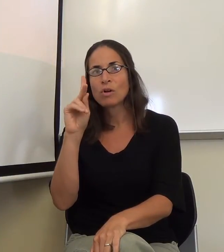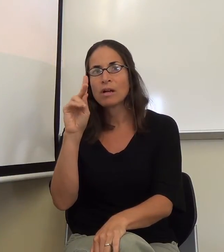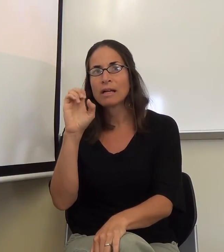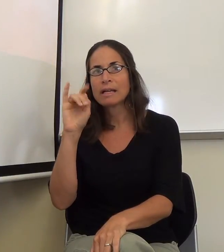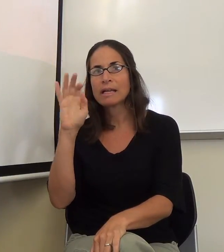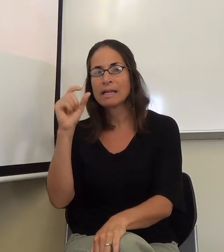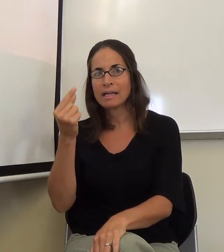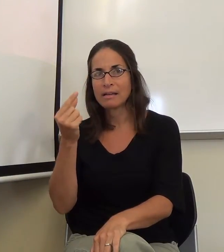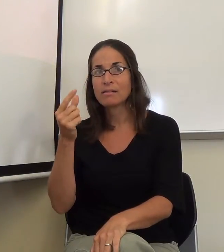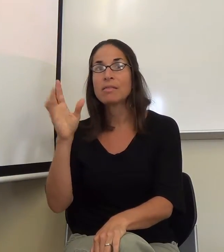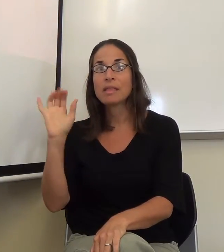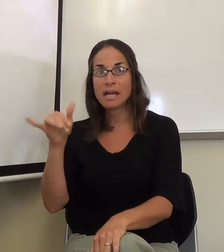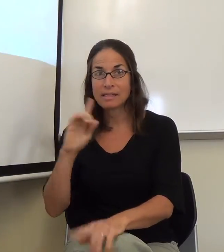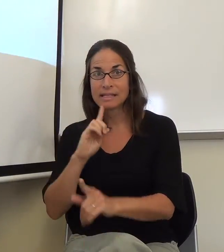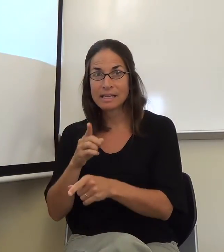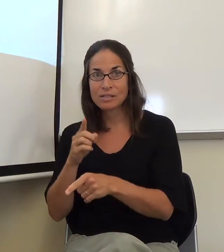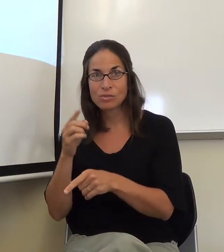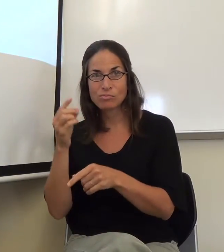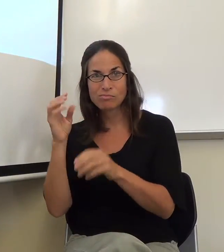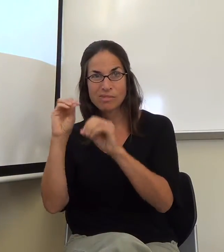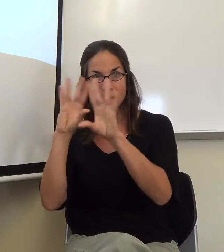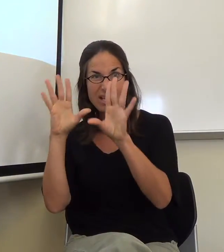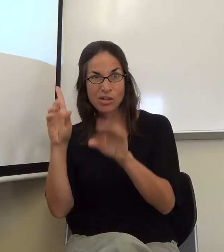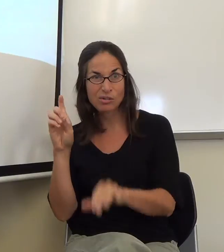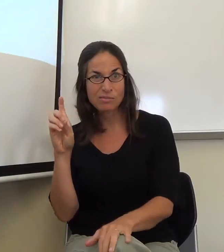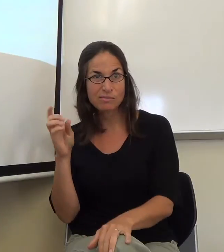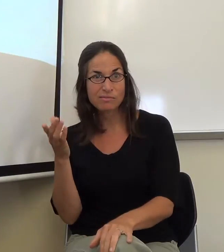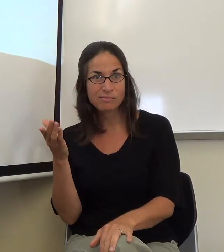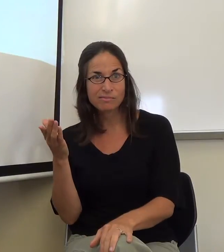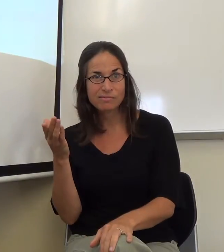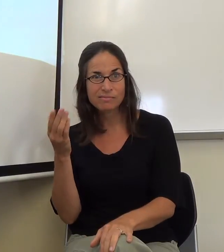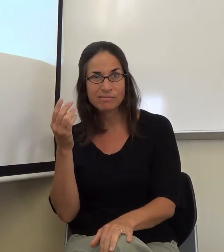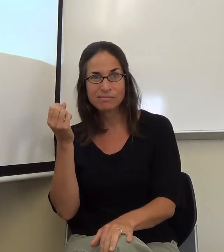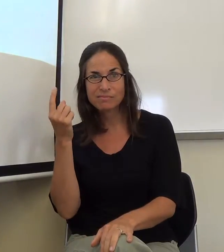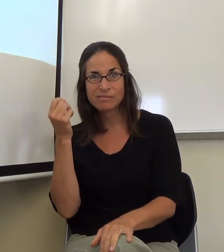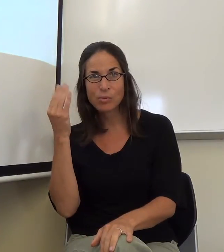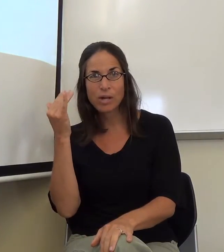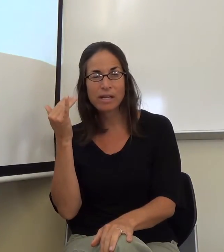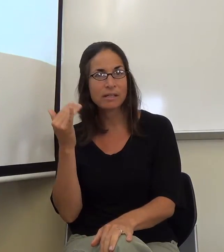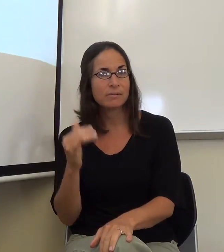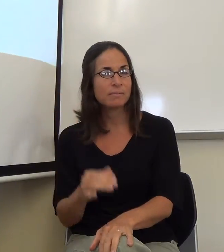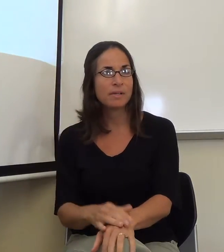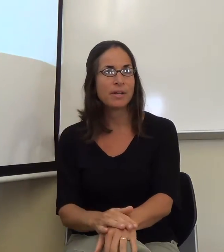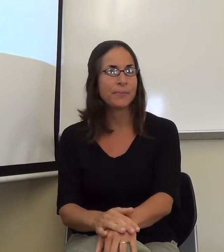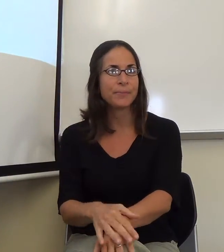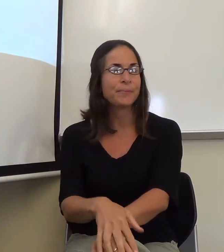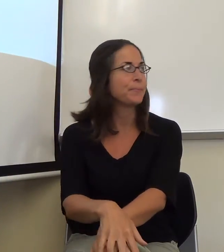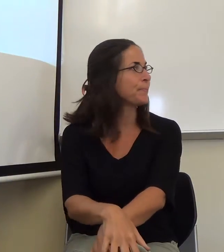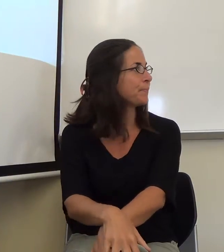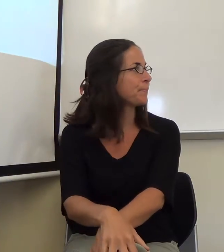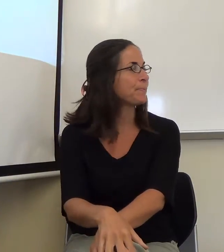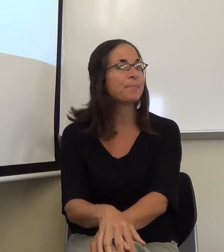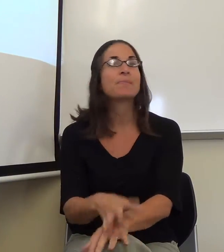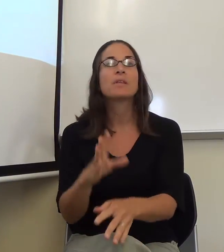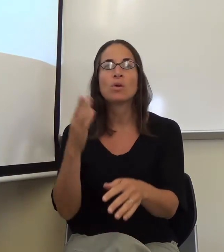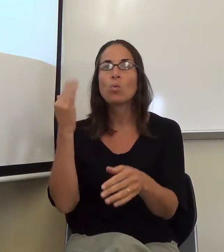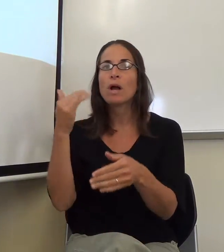Right? Does everybody see why that's the answer? Yeah. It's close enough.